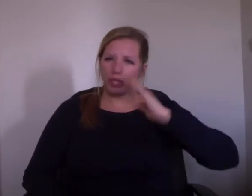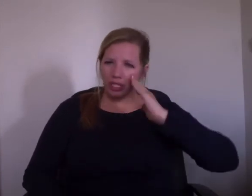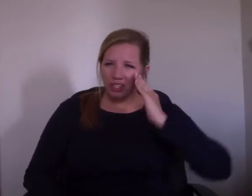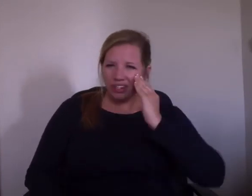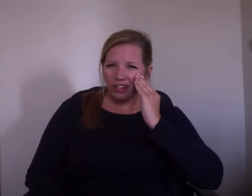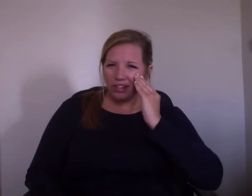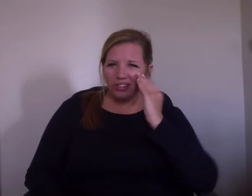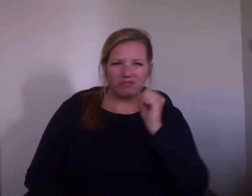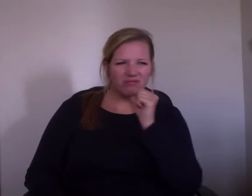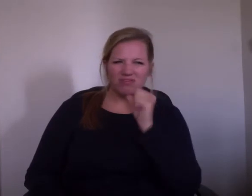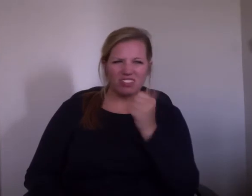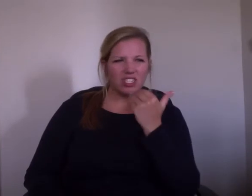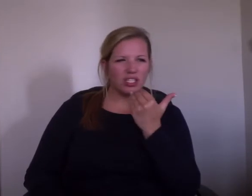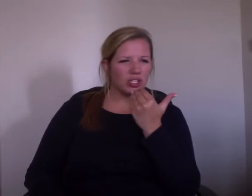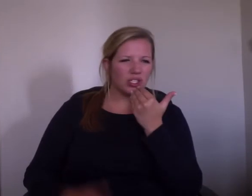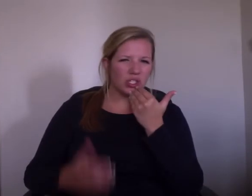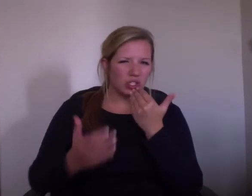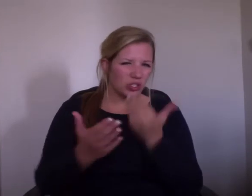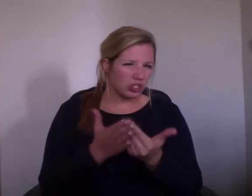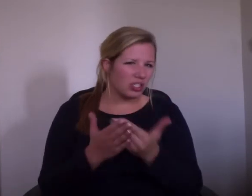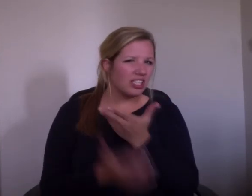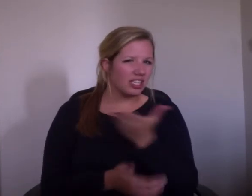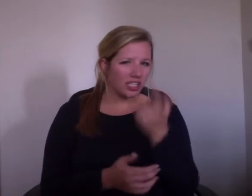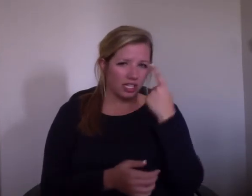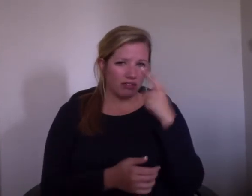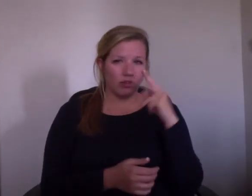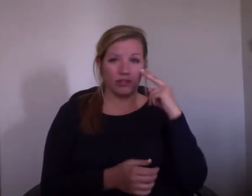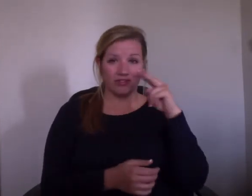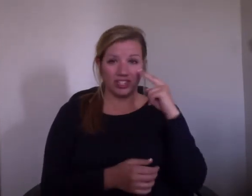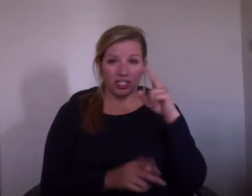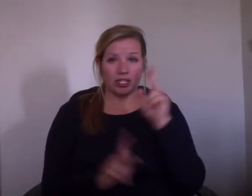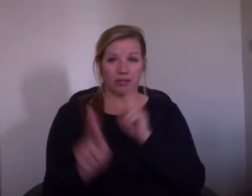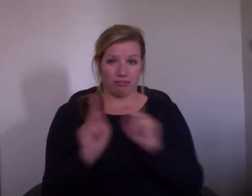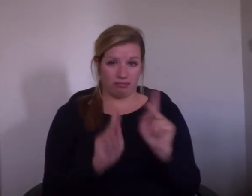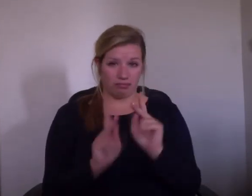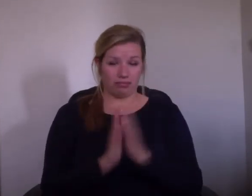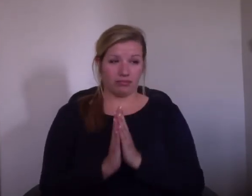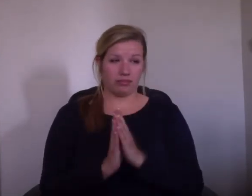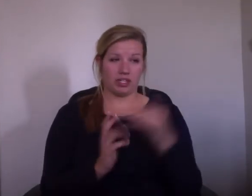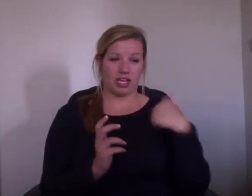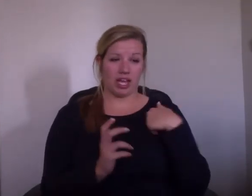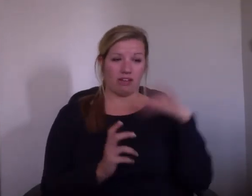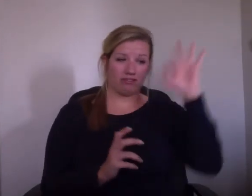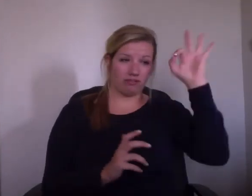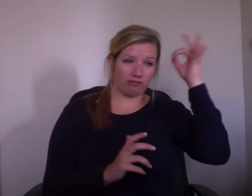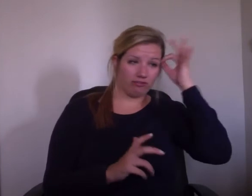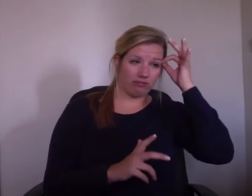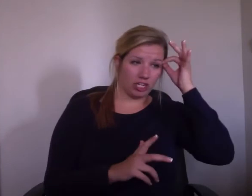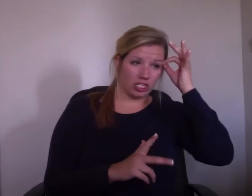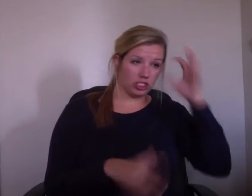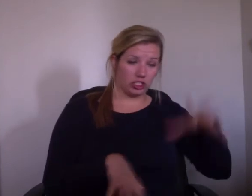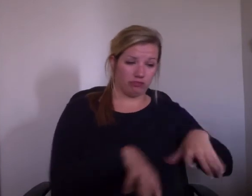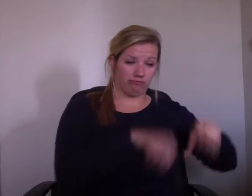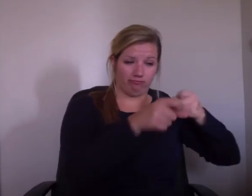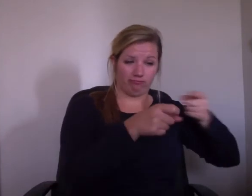very good taste in the Vietnamese people's mouth, right? They've got the occupation of the French, they're pushed out, occupied by